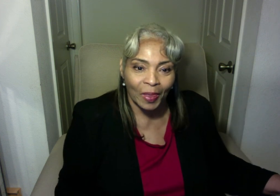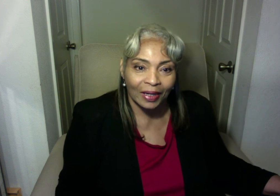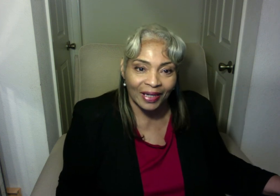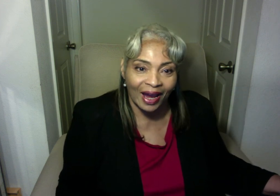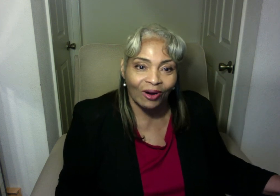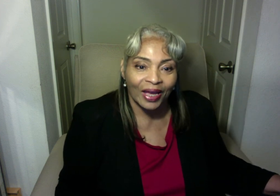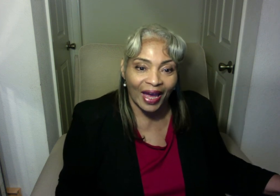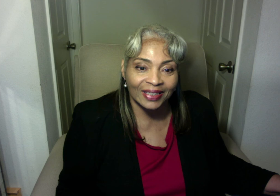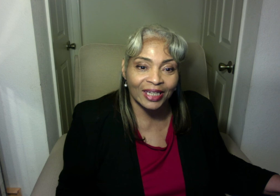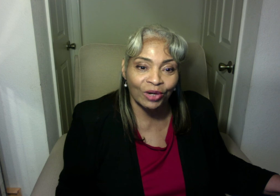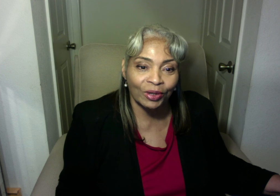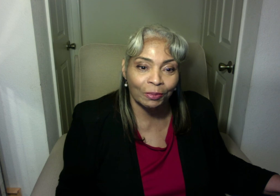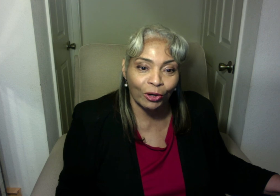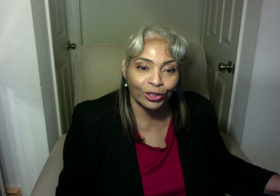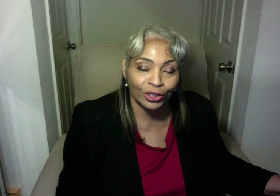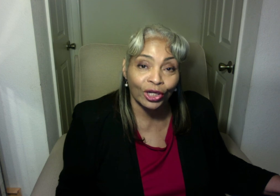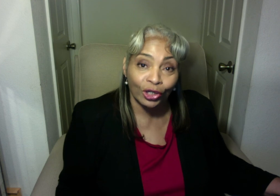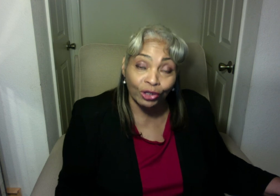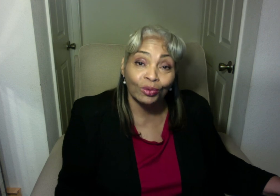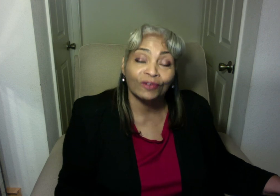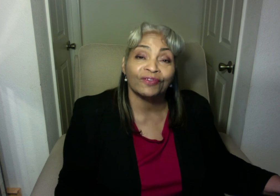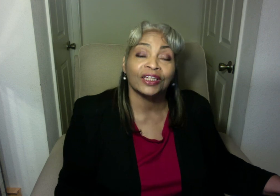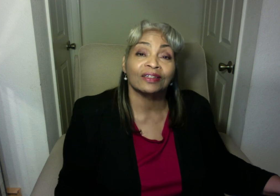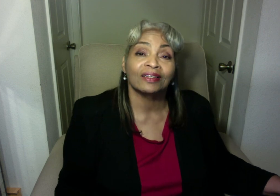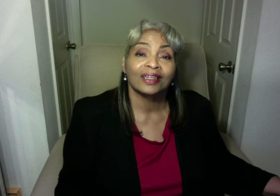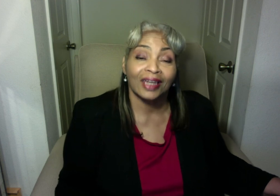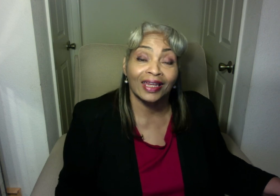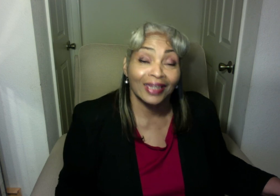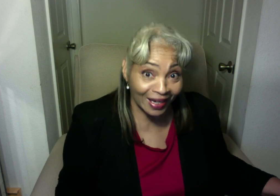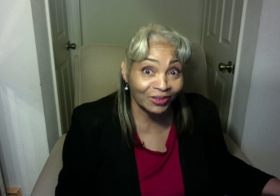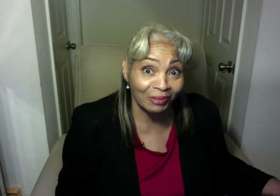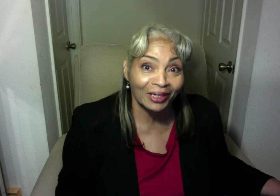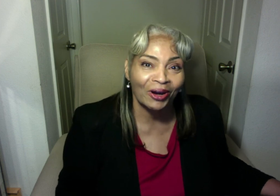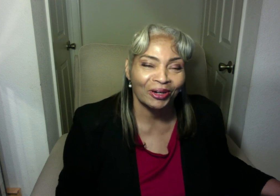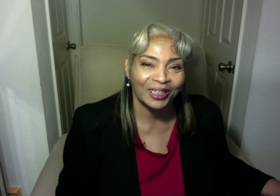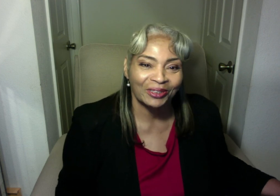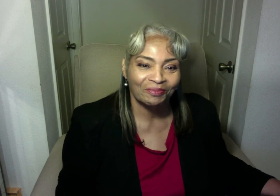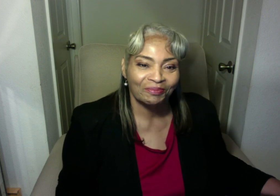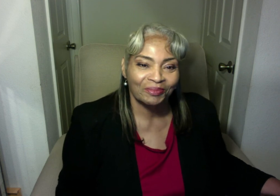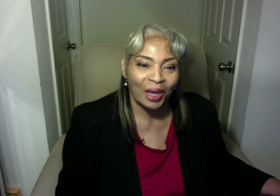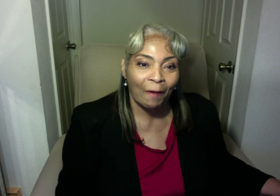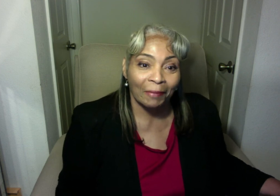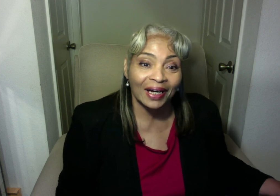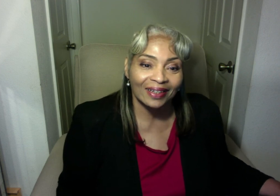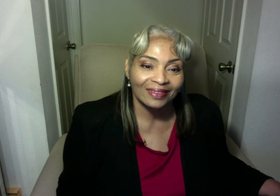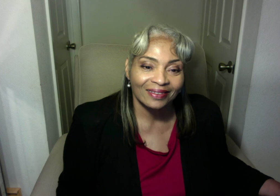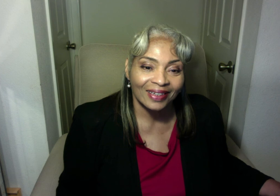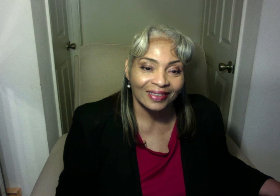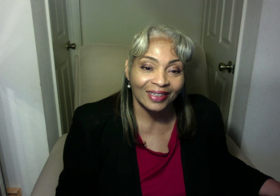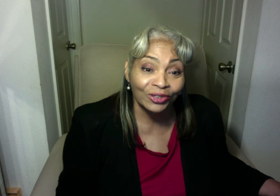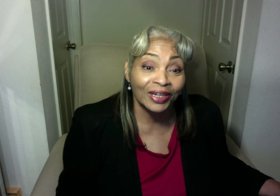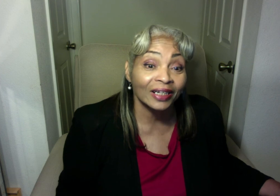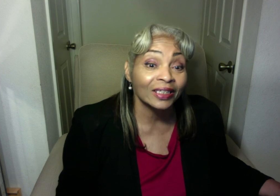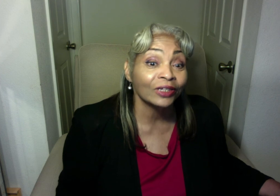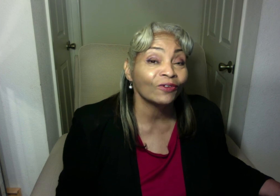Now, as a hearing person, you will feel like the minority. But you get a little